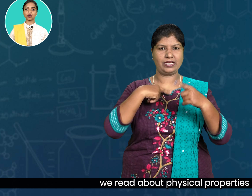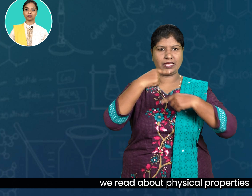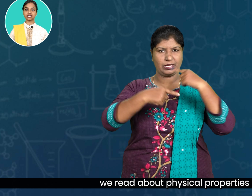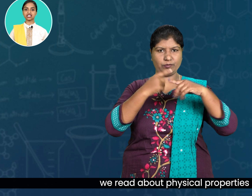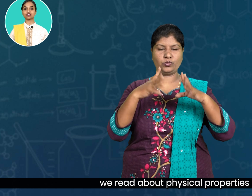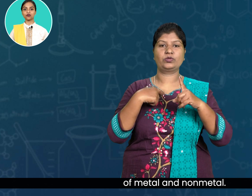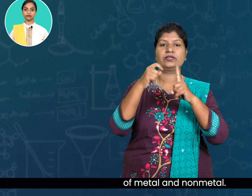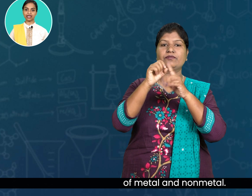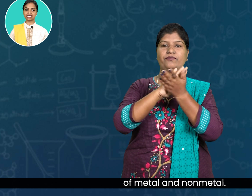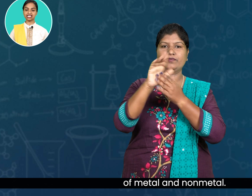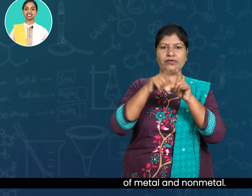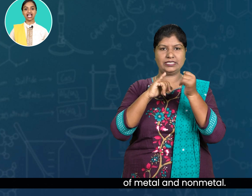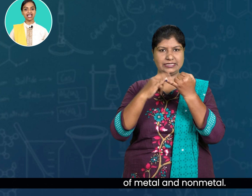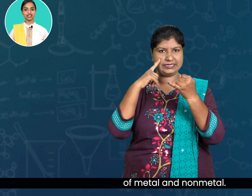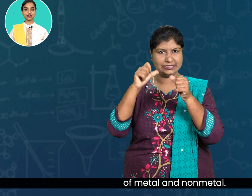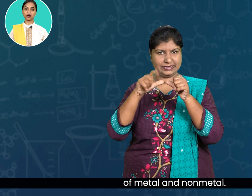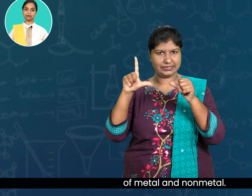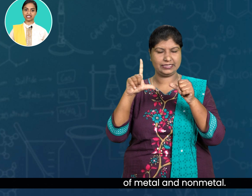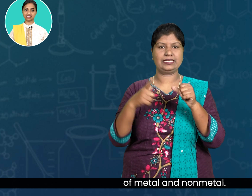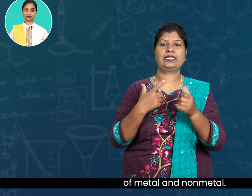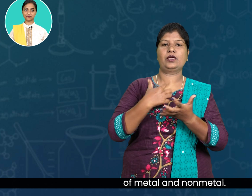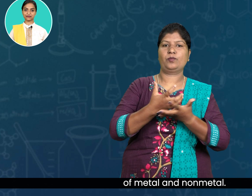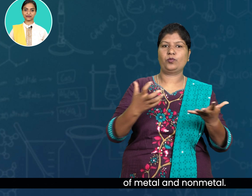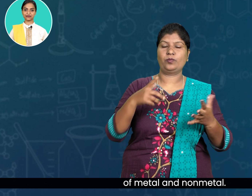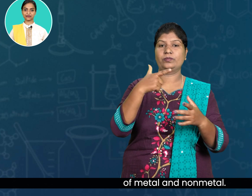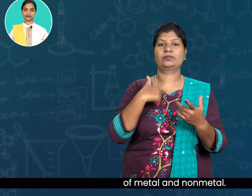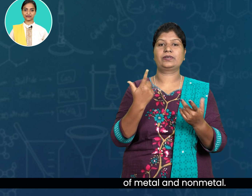physical properties of metal and non-metal.